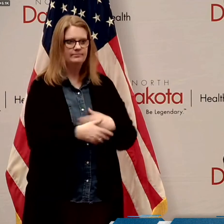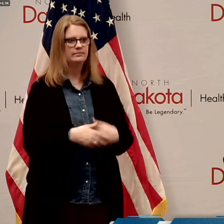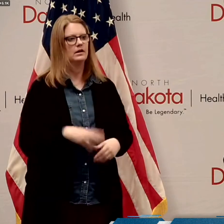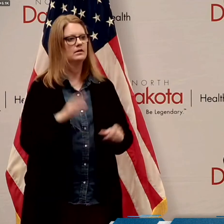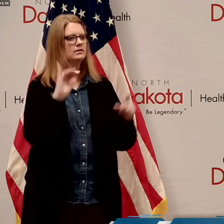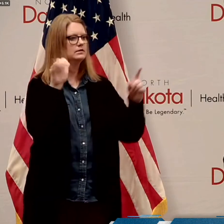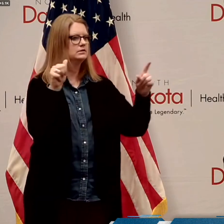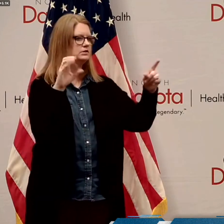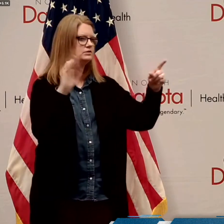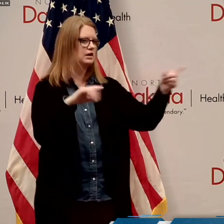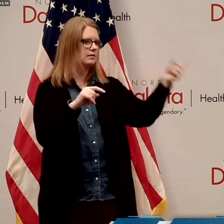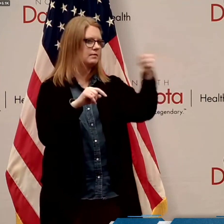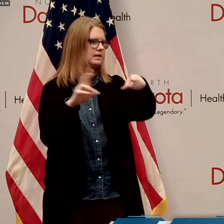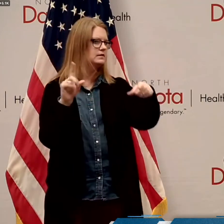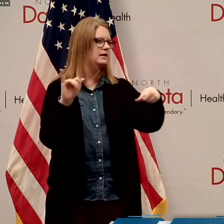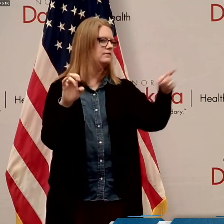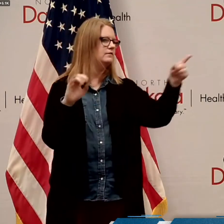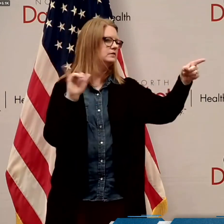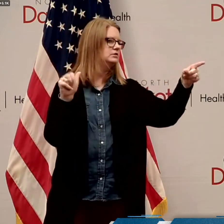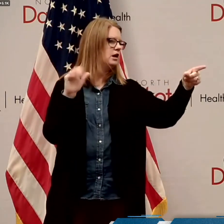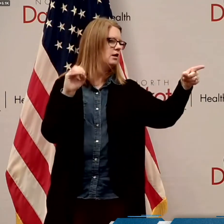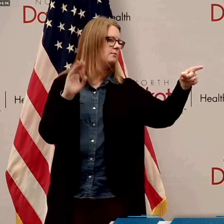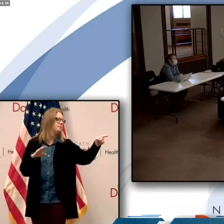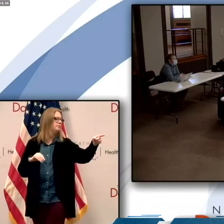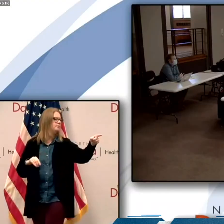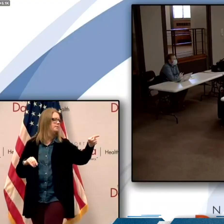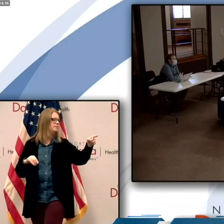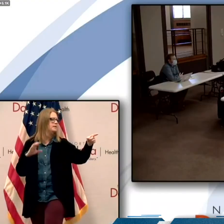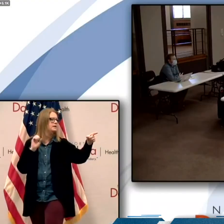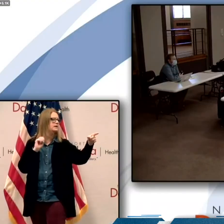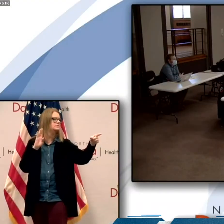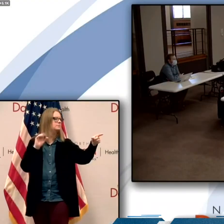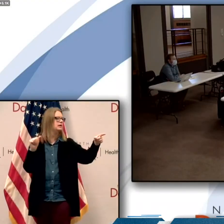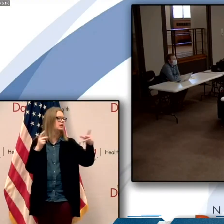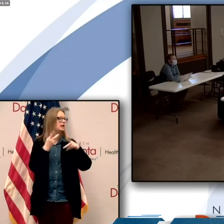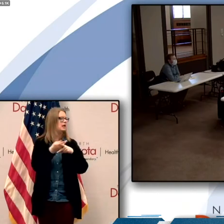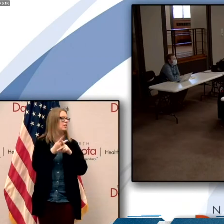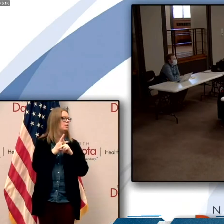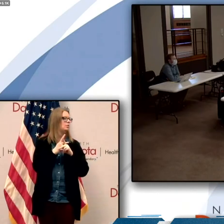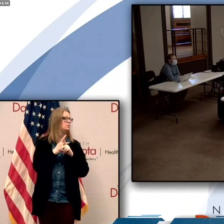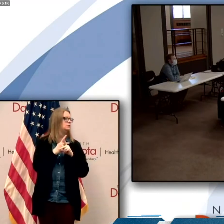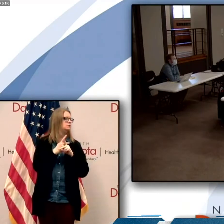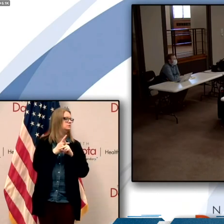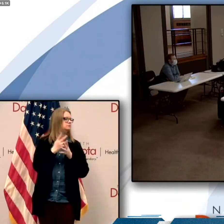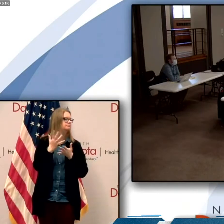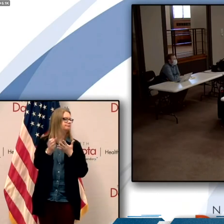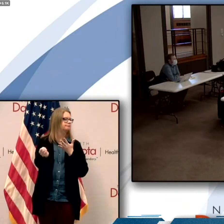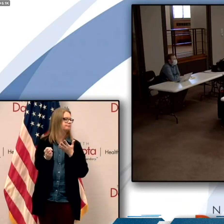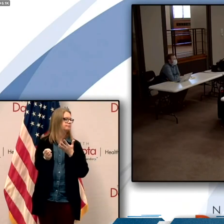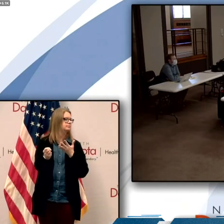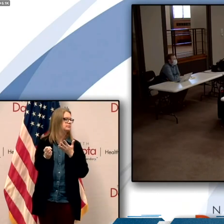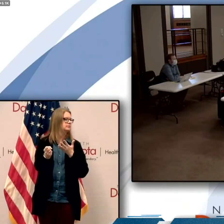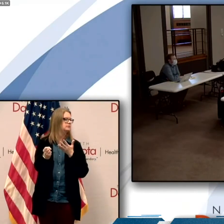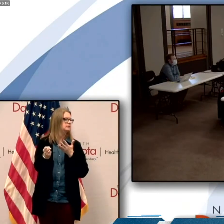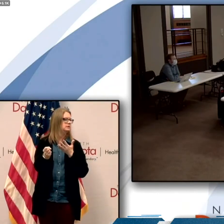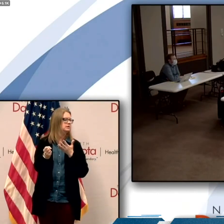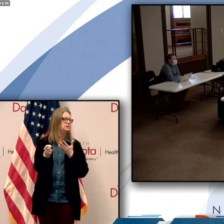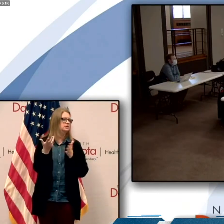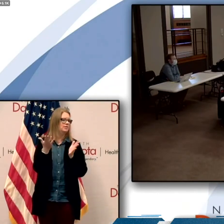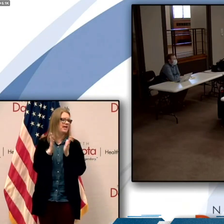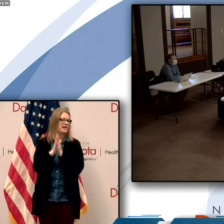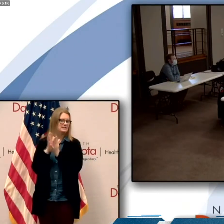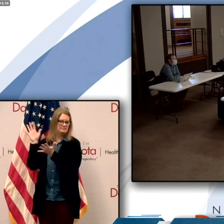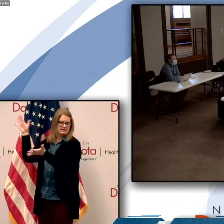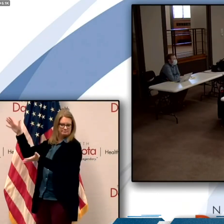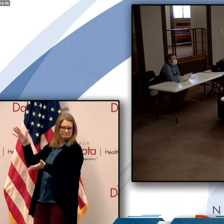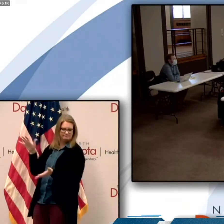Jacob and then Dave. Governor, in reference to the SBA loans all being taken, you've asked for that to be reloaded, as you